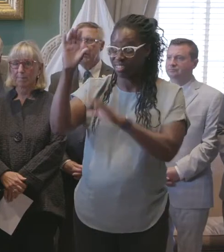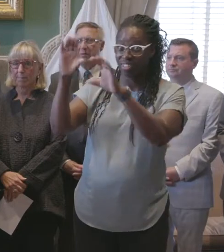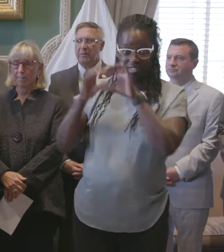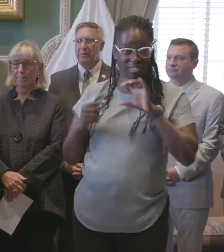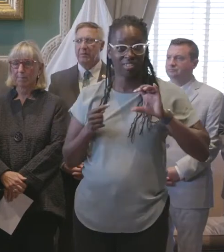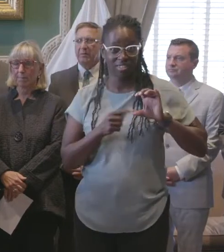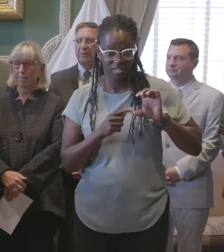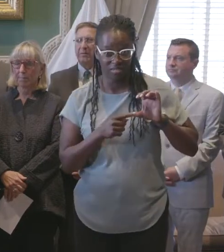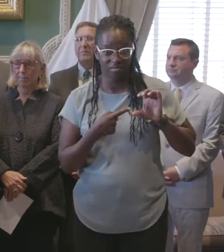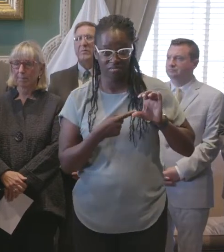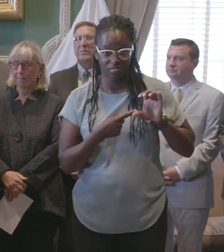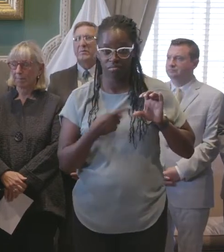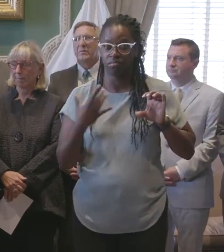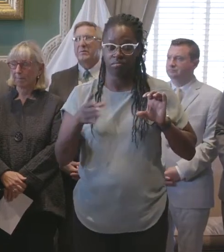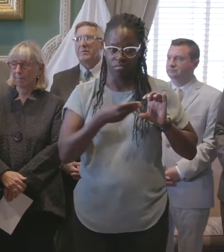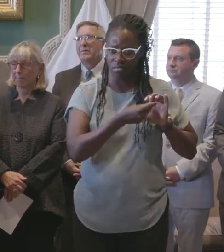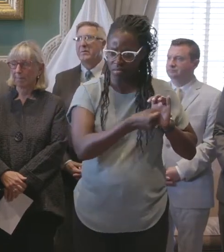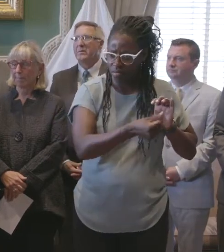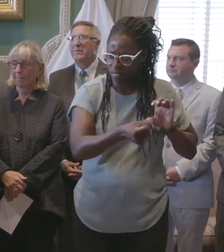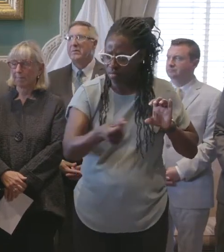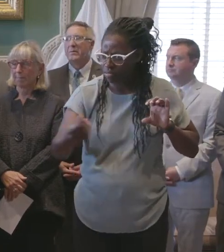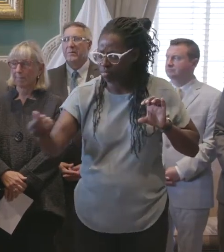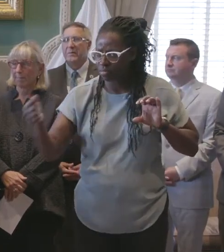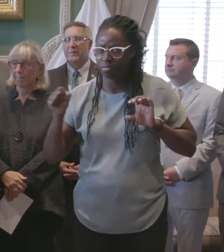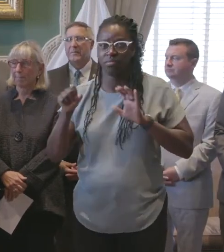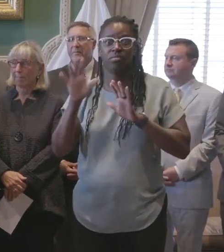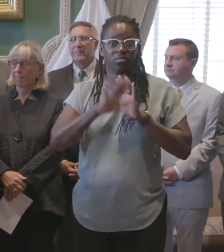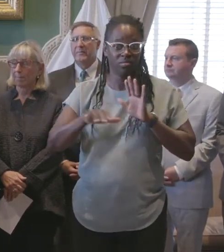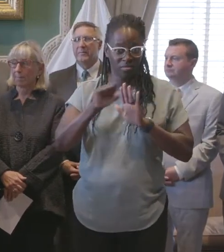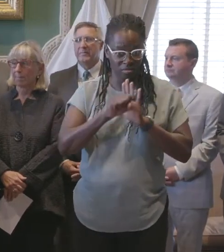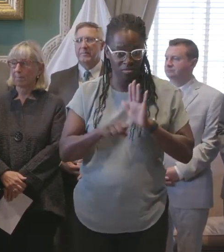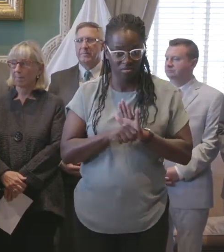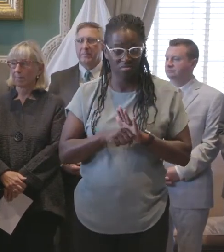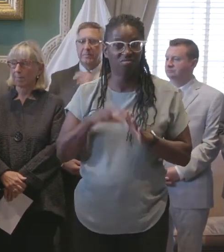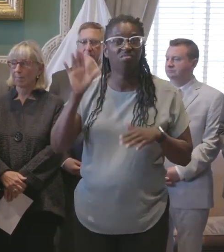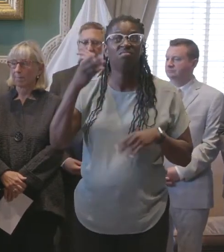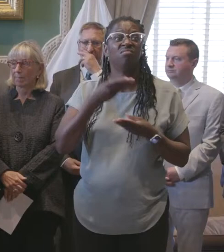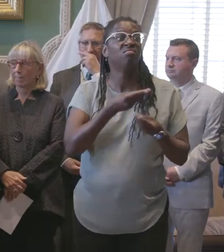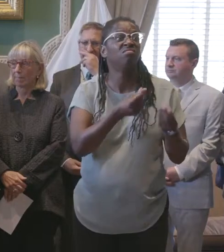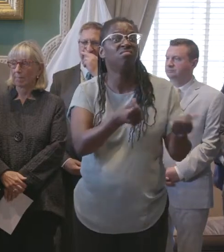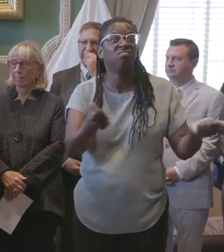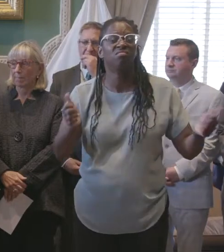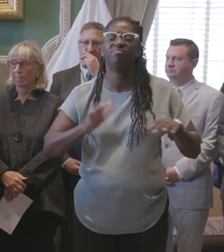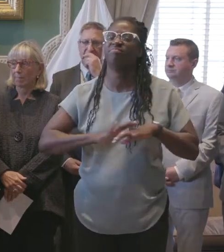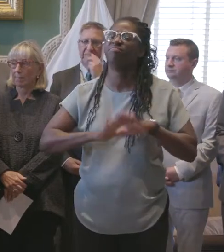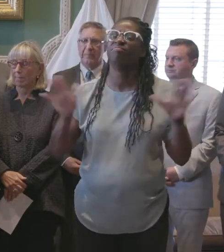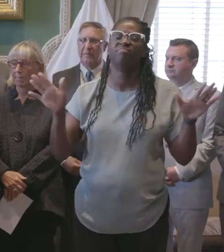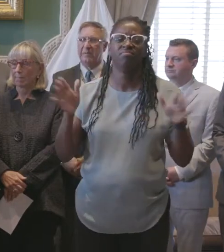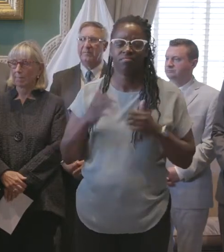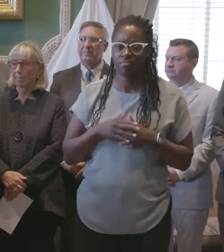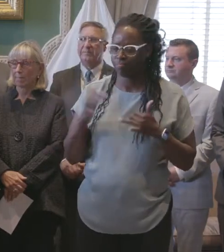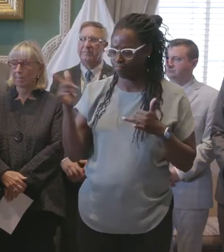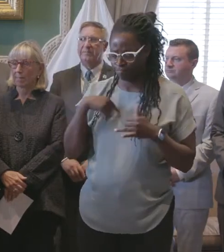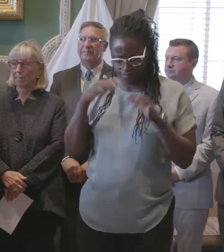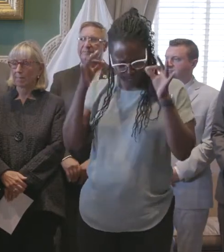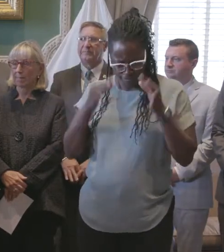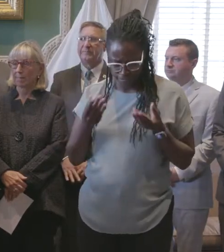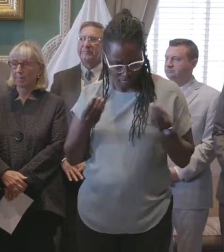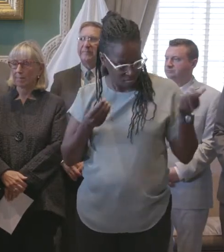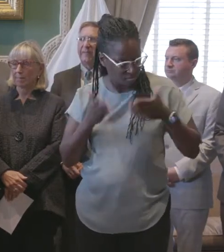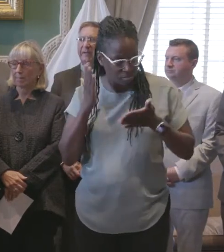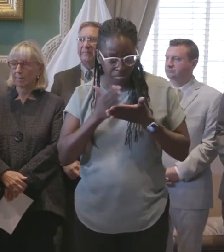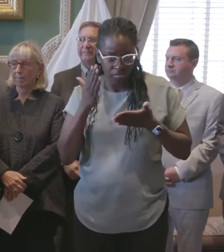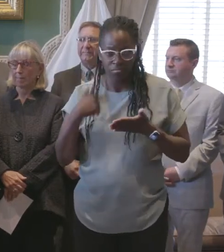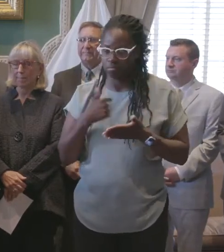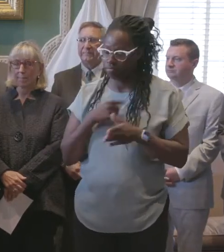supported through the federal government. And when that funding went away, this group collectively made a decision that it was going to continue to fund